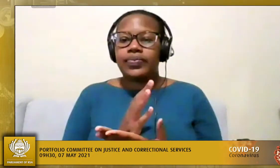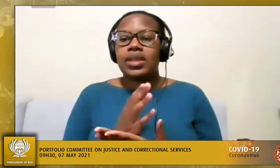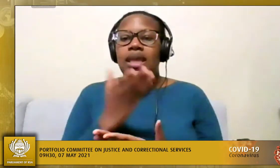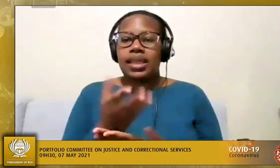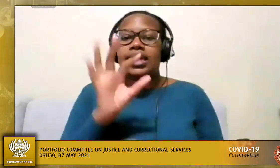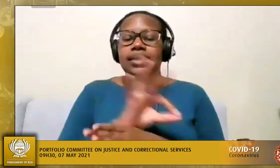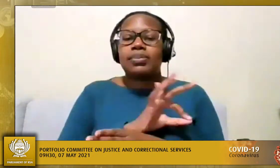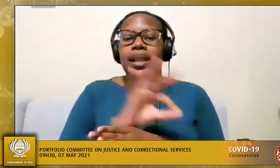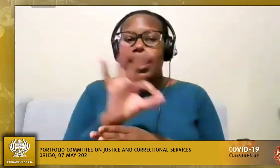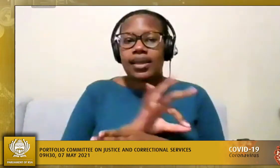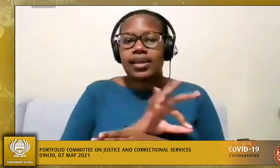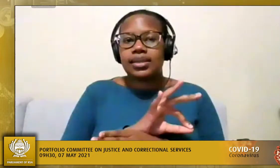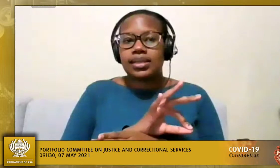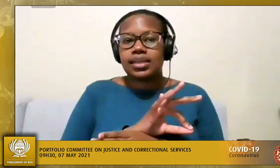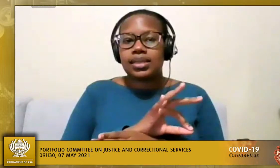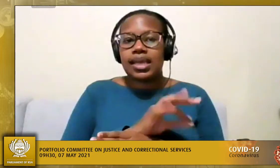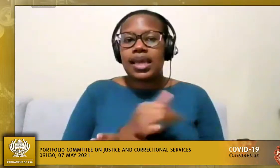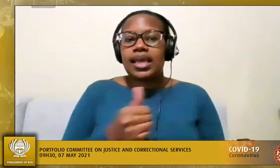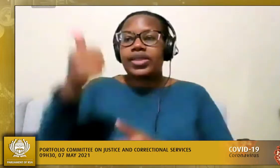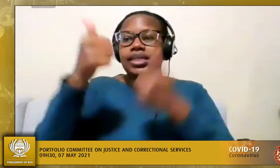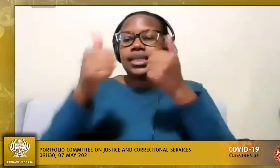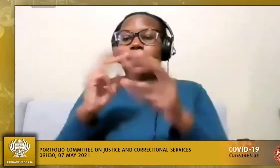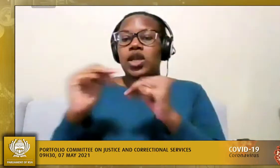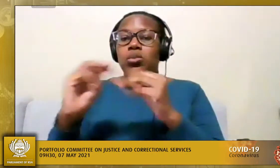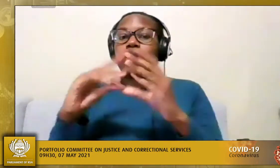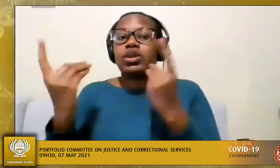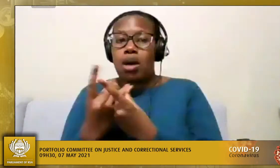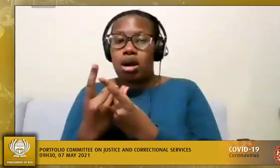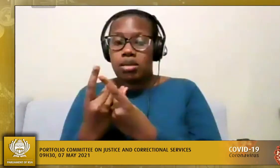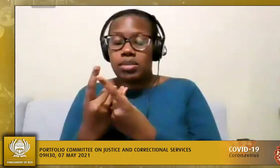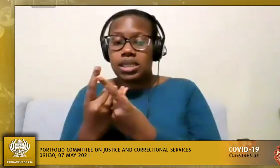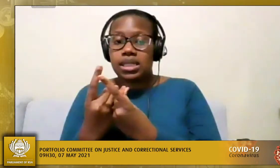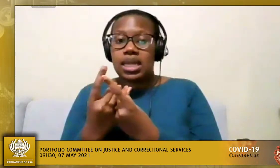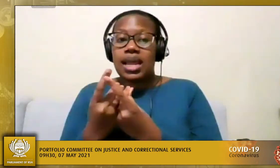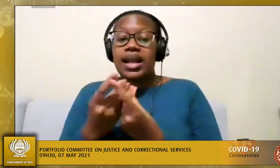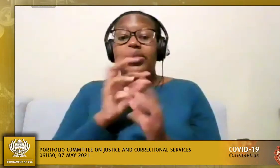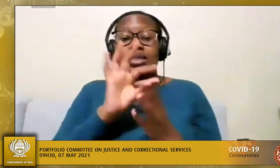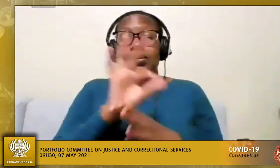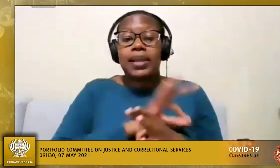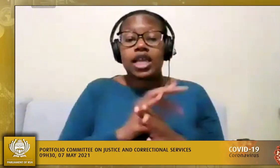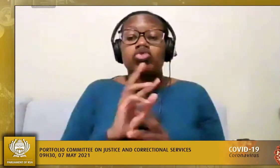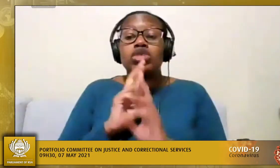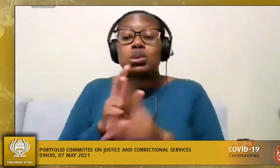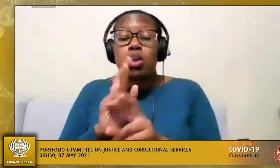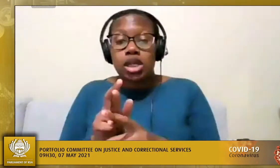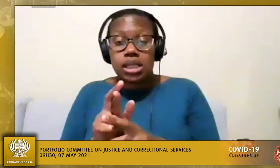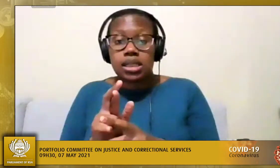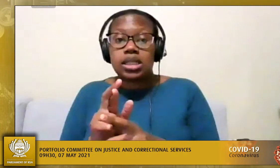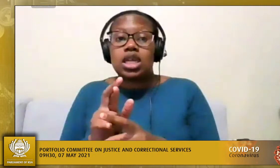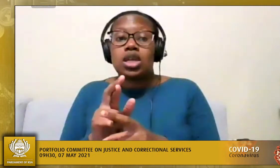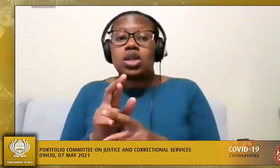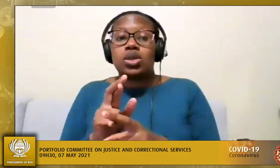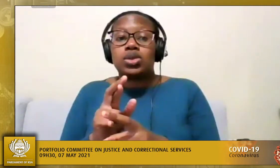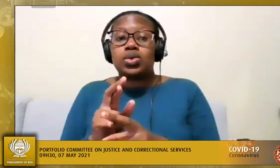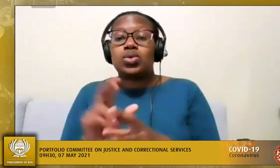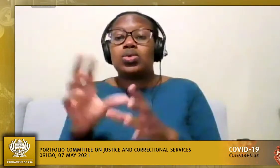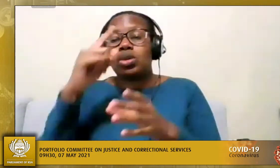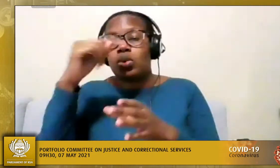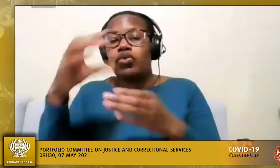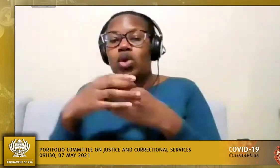that the Senior Management of the department has come up with was responding to the concerns that the the portfolio